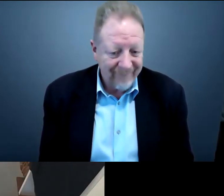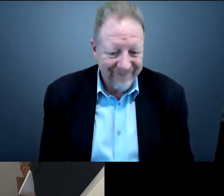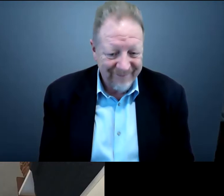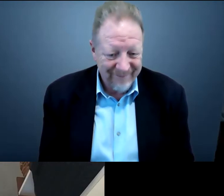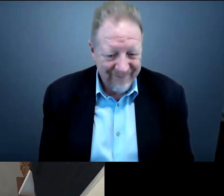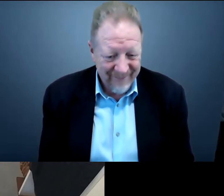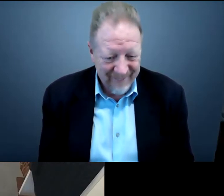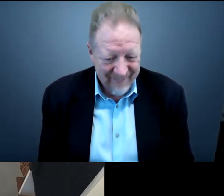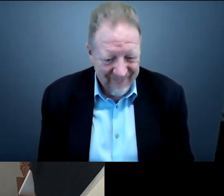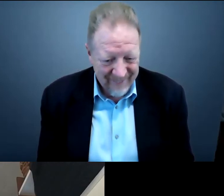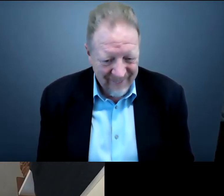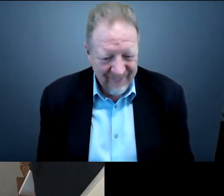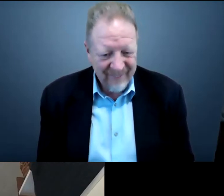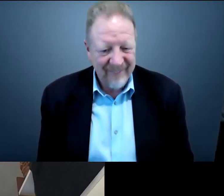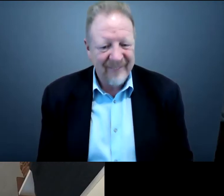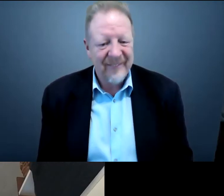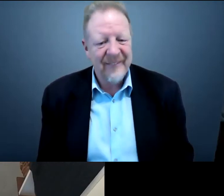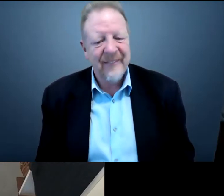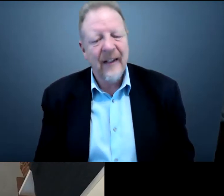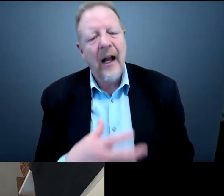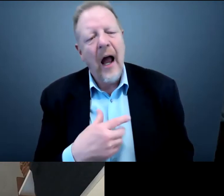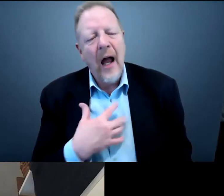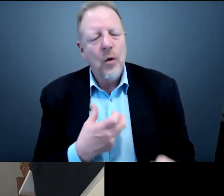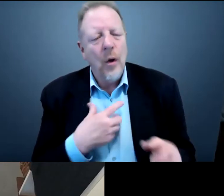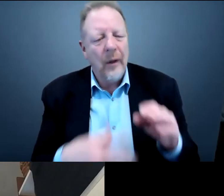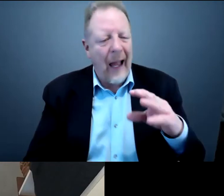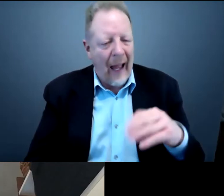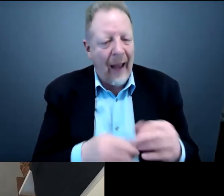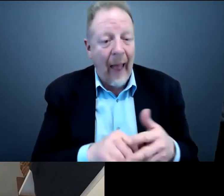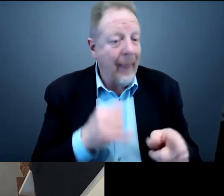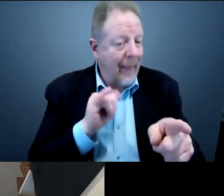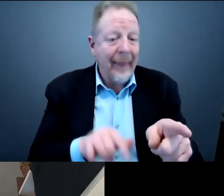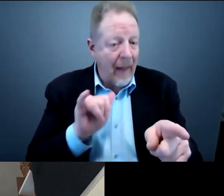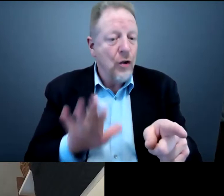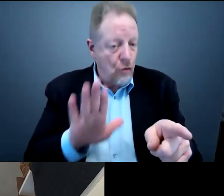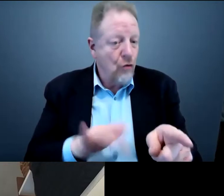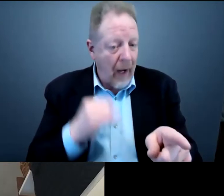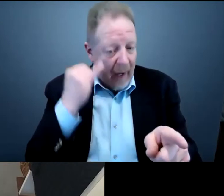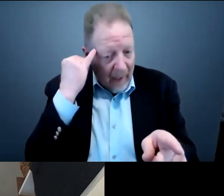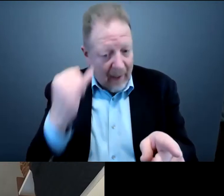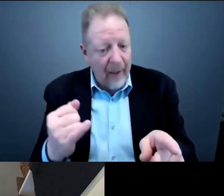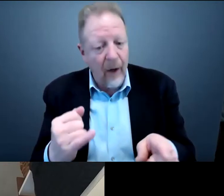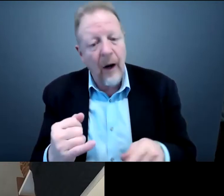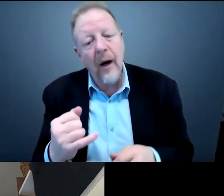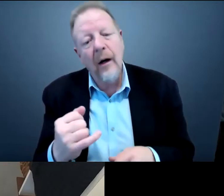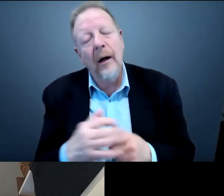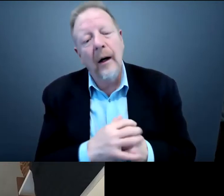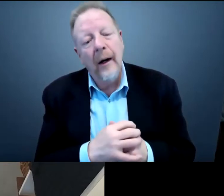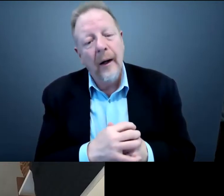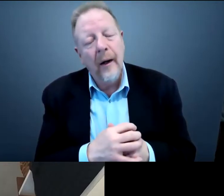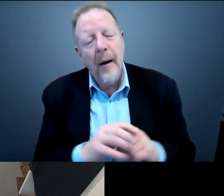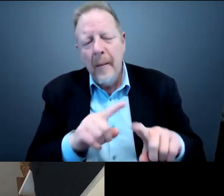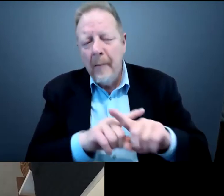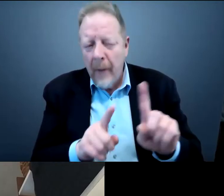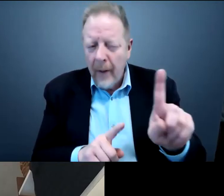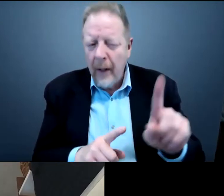I just wanted to type in and say, I think that's a great idea, and I really like your idea so far. However, I'm